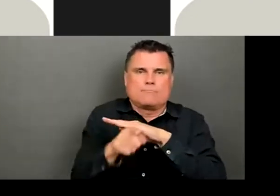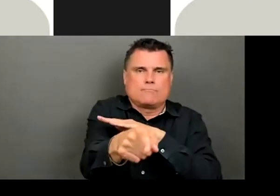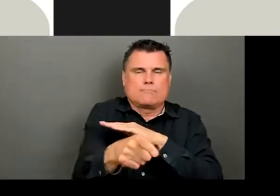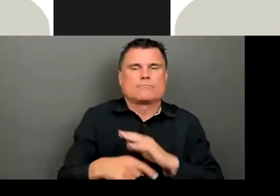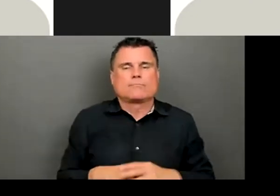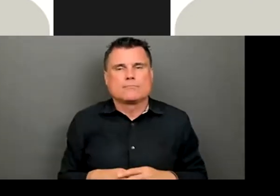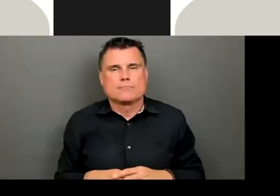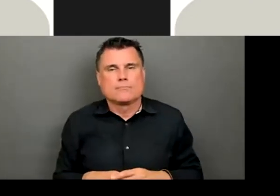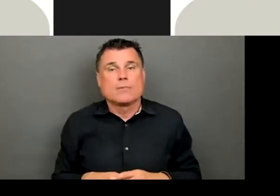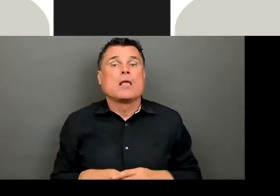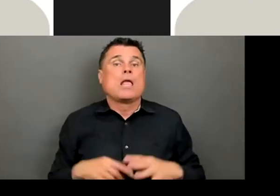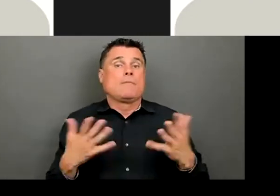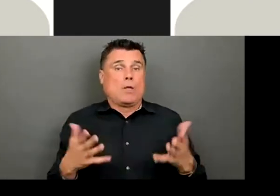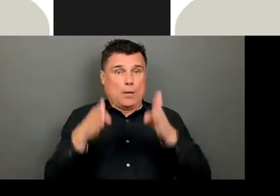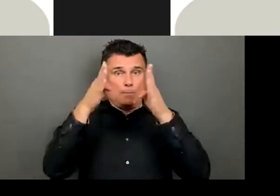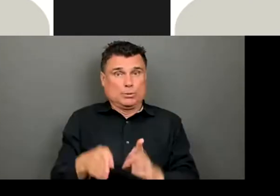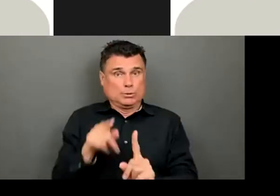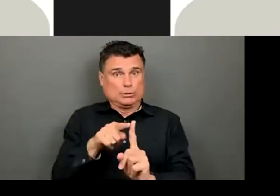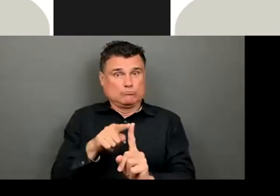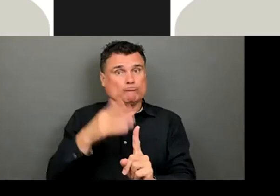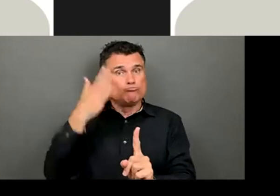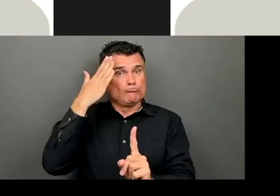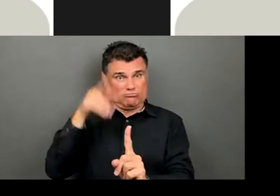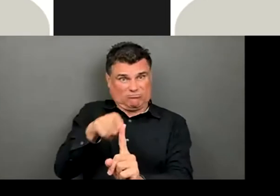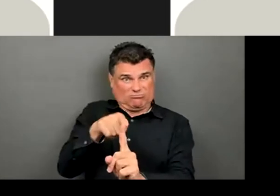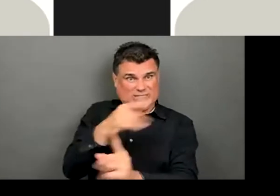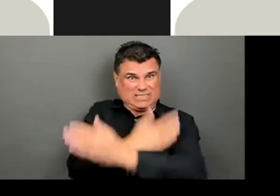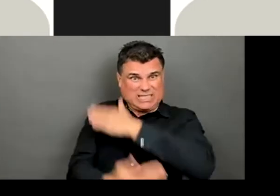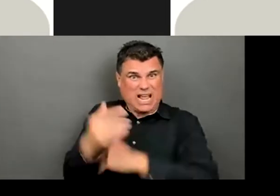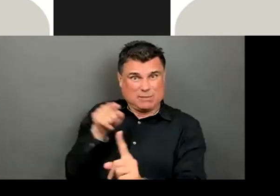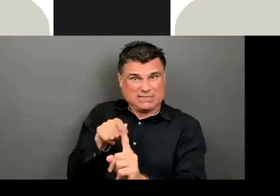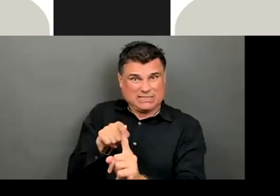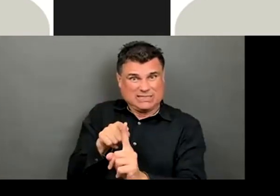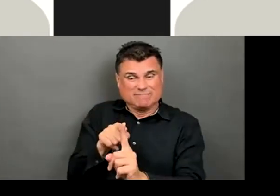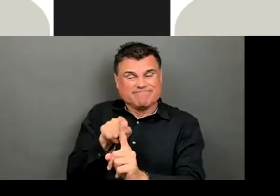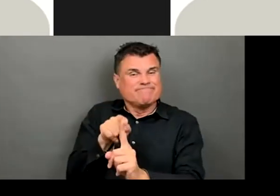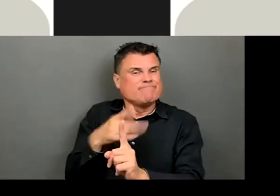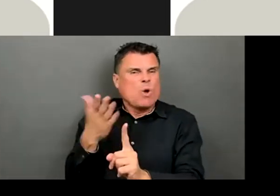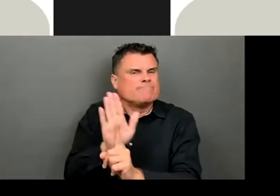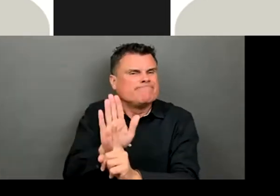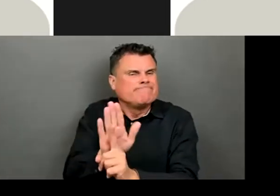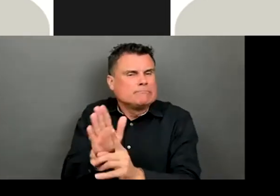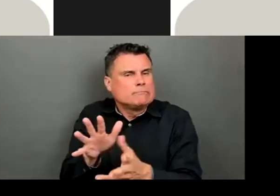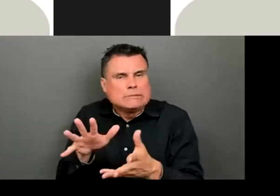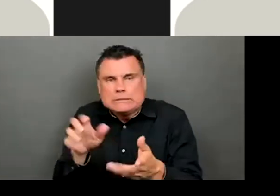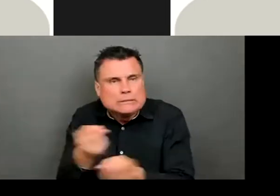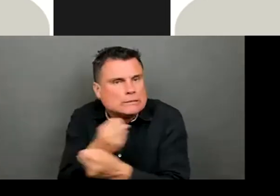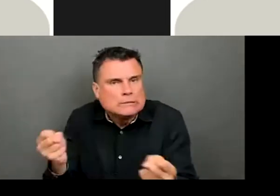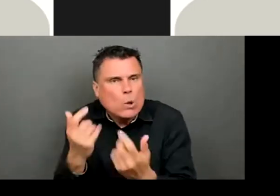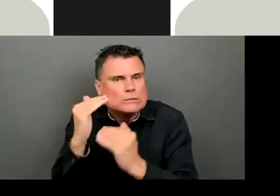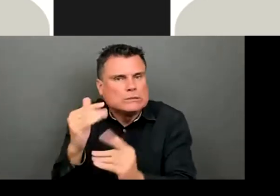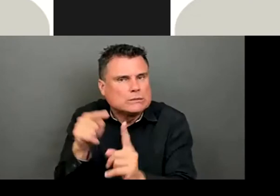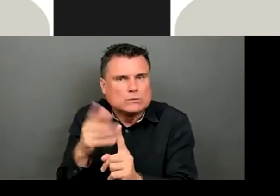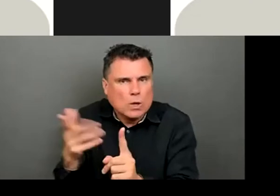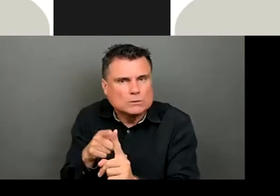we know the disability, we know the limitations, and then the from alert to guided message to taking to the